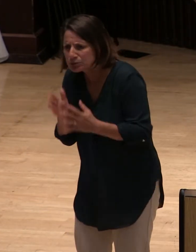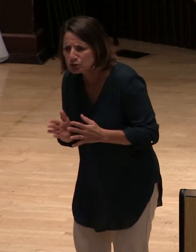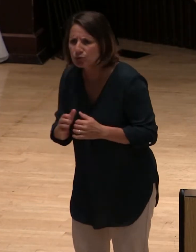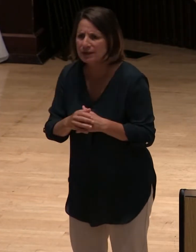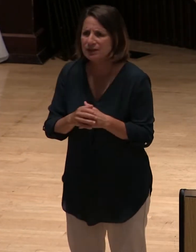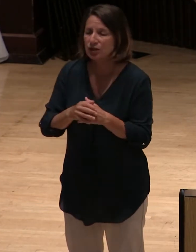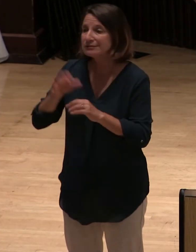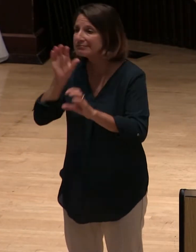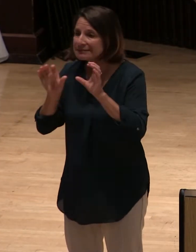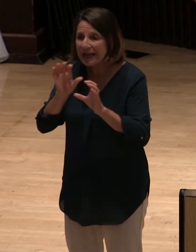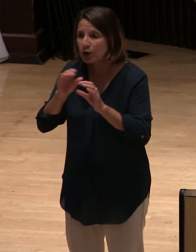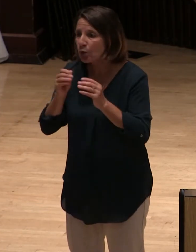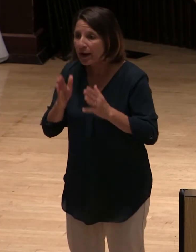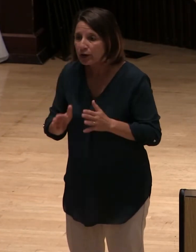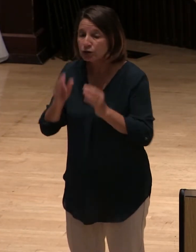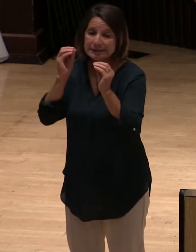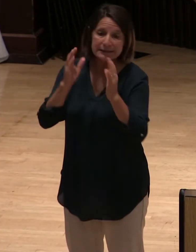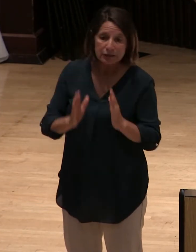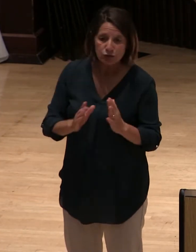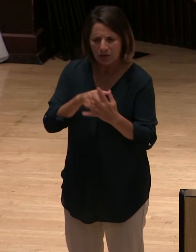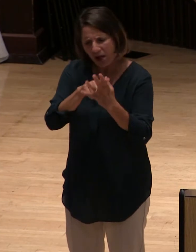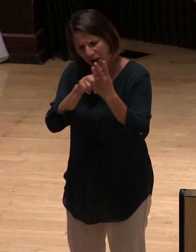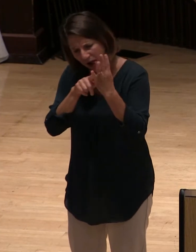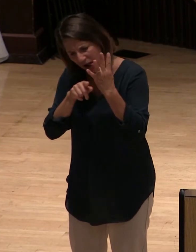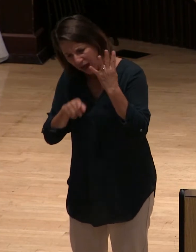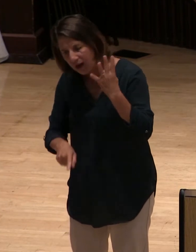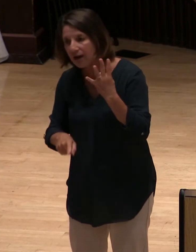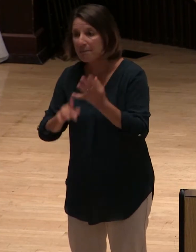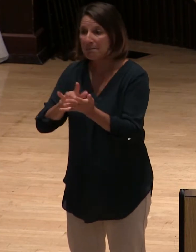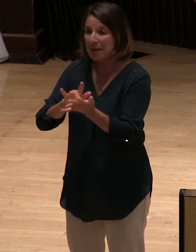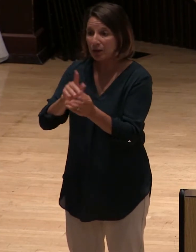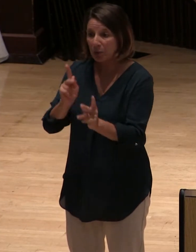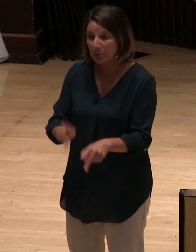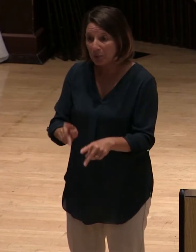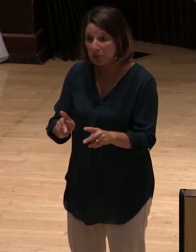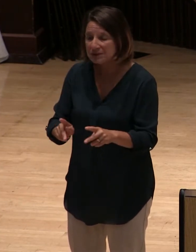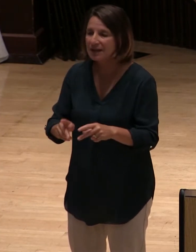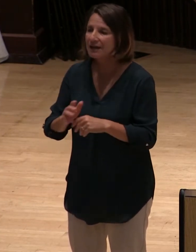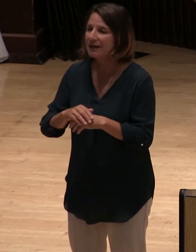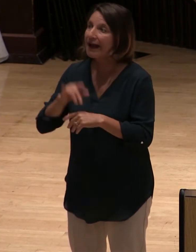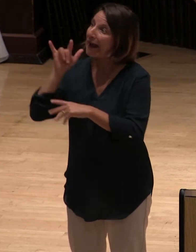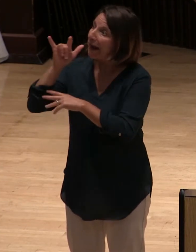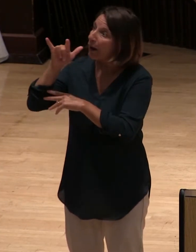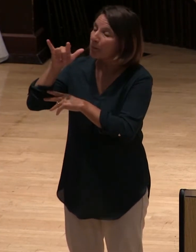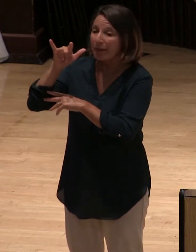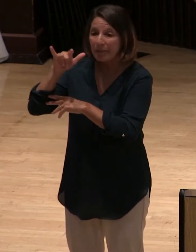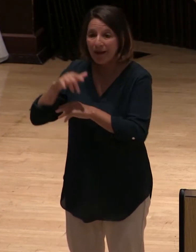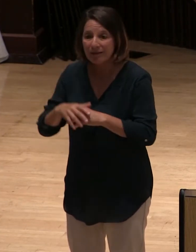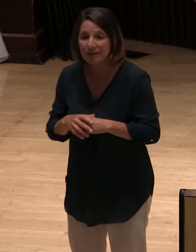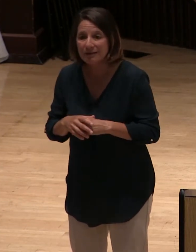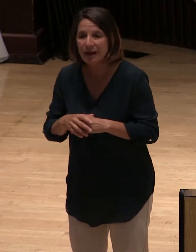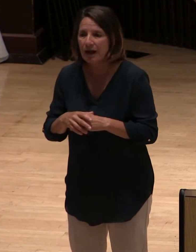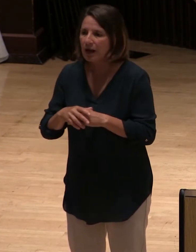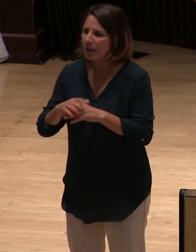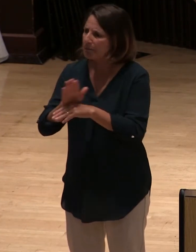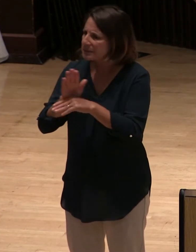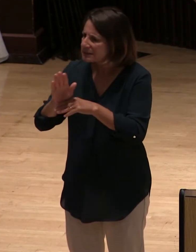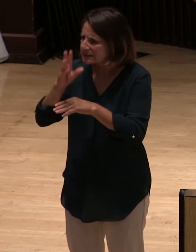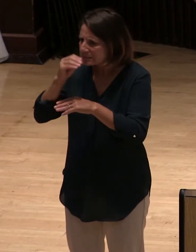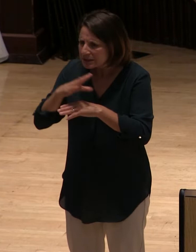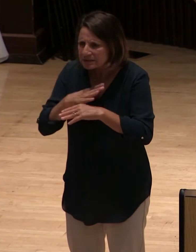a decorator, a teacher, a medical person, an airplane pilot, a